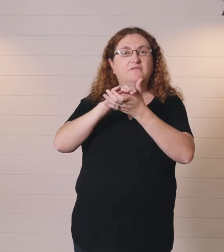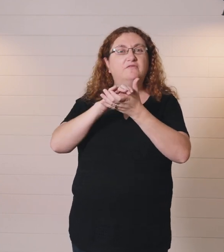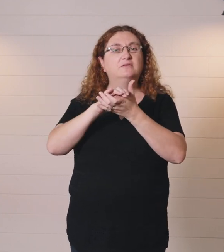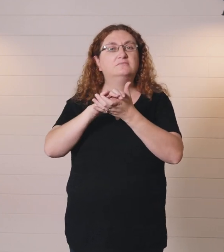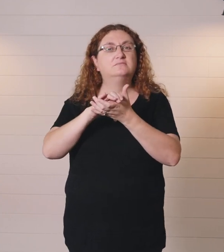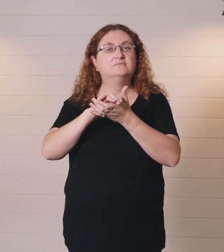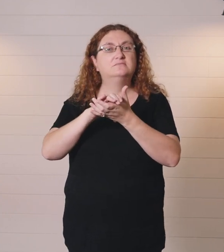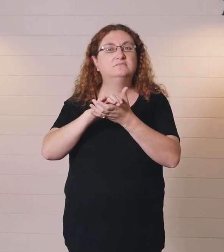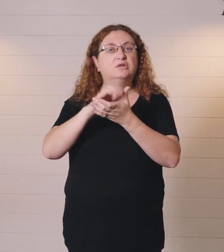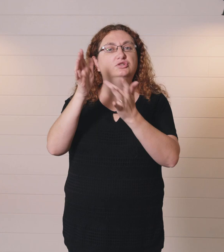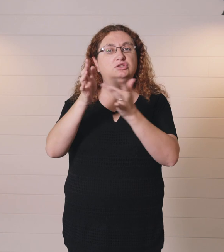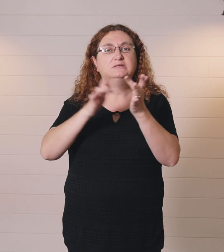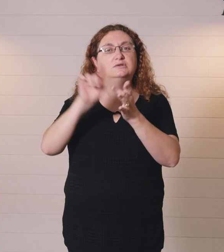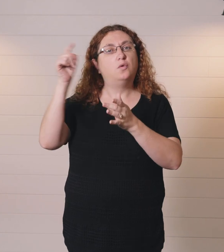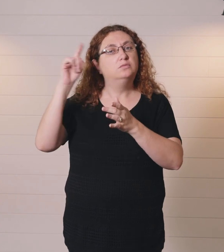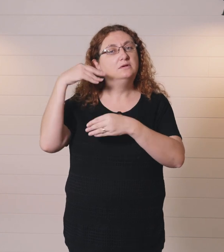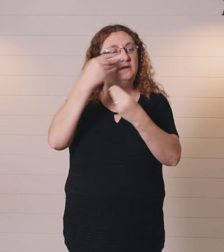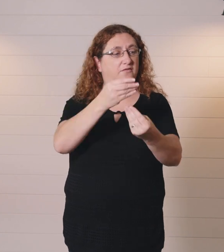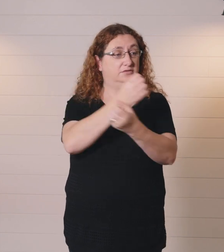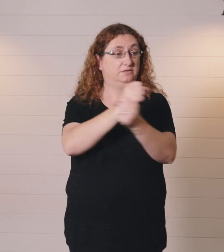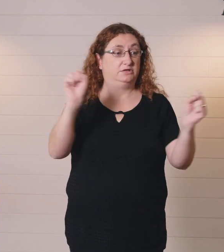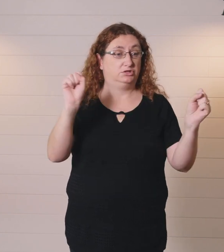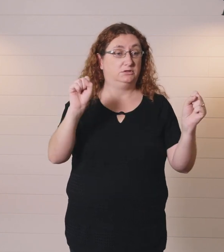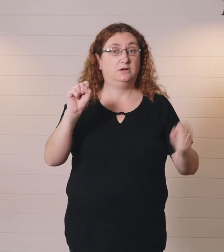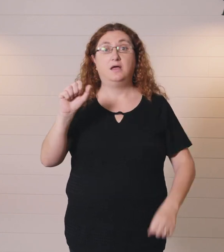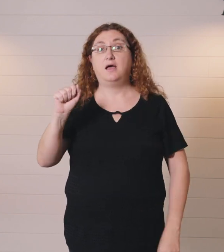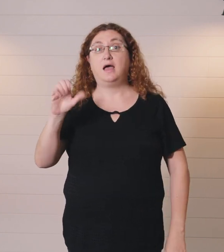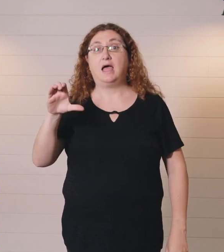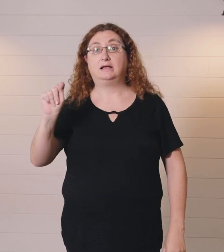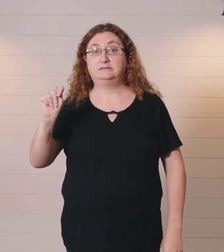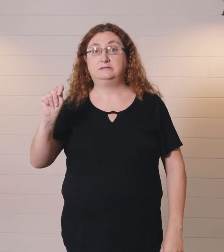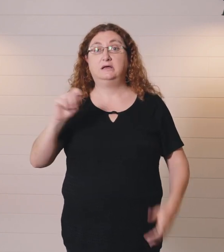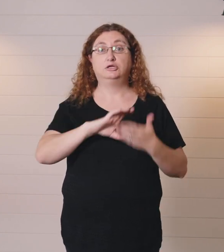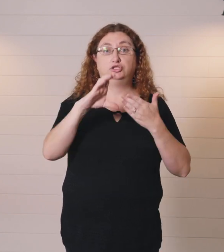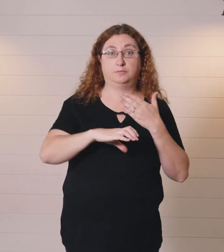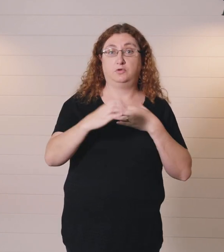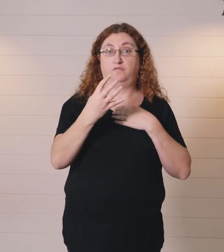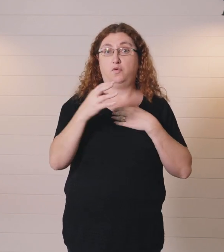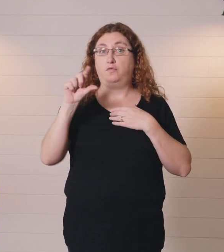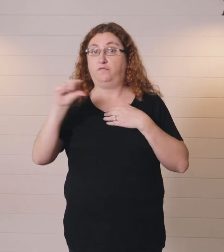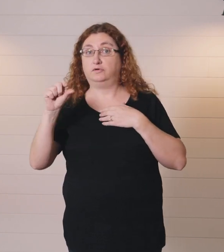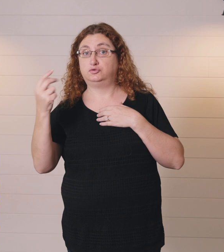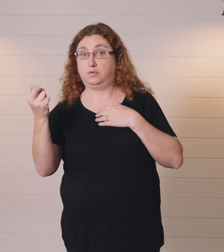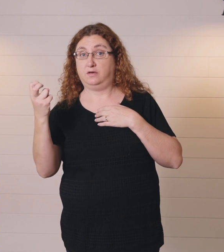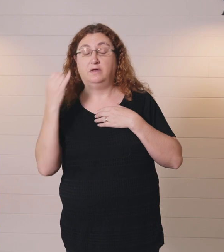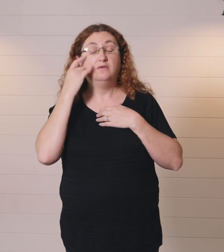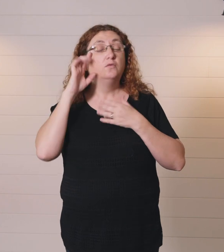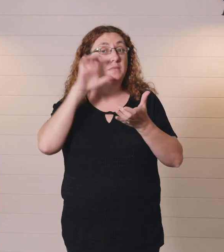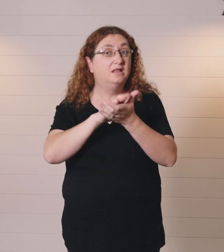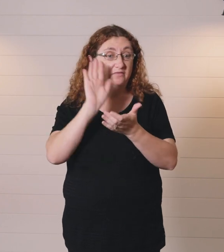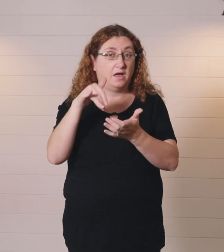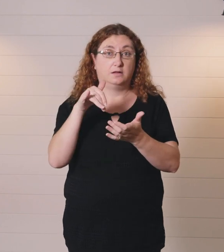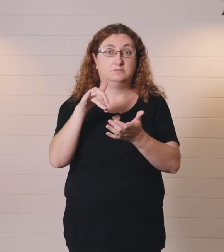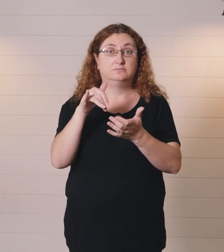no other name except the name of Jesus Christ, that's Acts verse 4, chapter 4, verse 12, if we